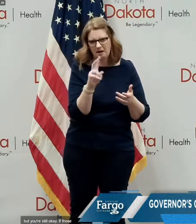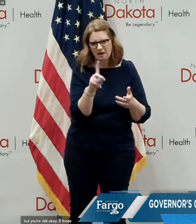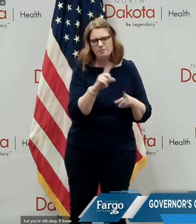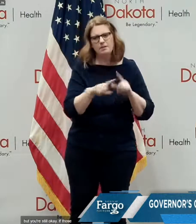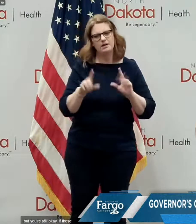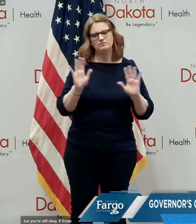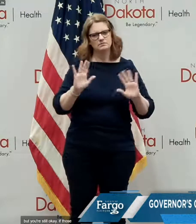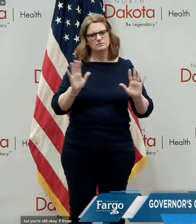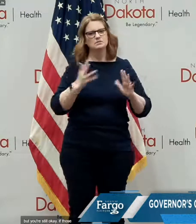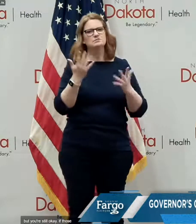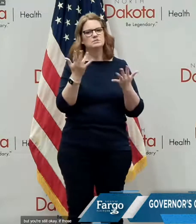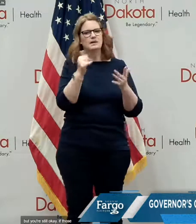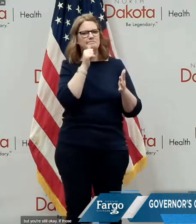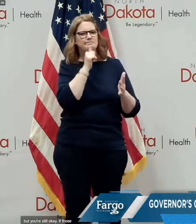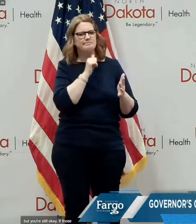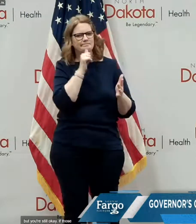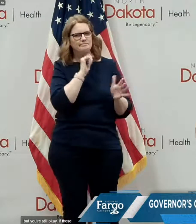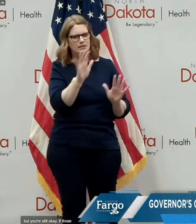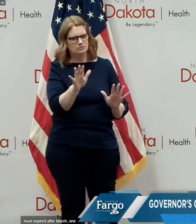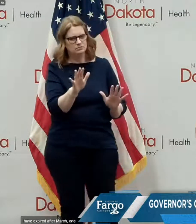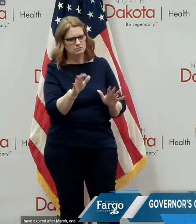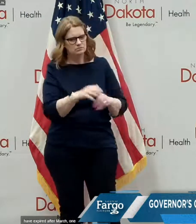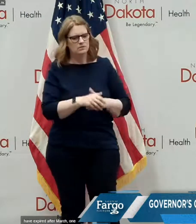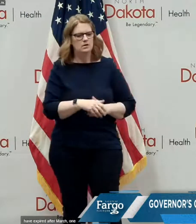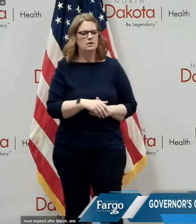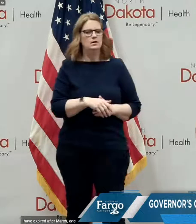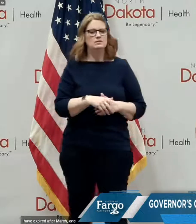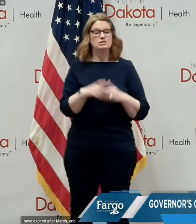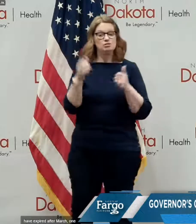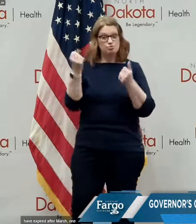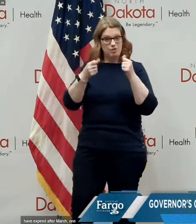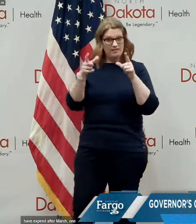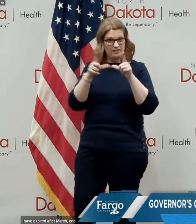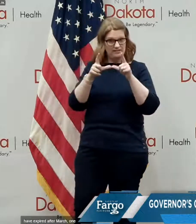March 1. And again,